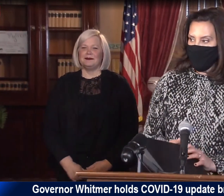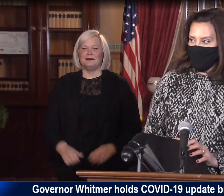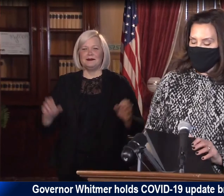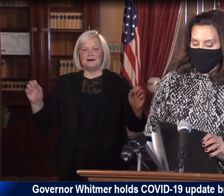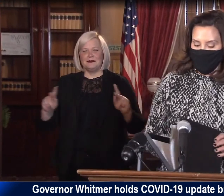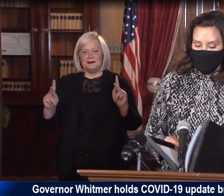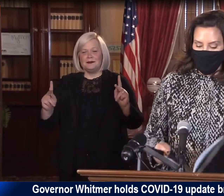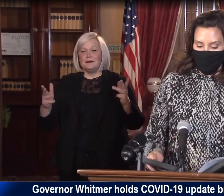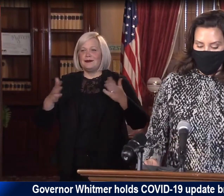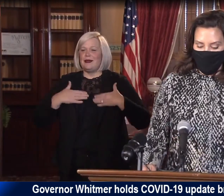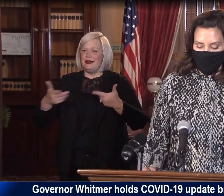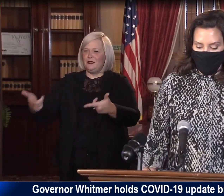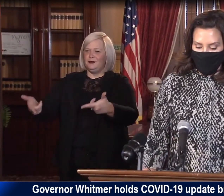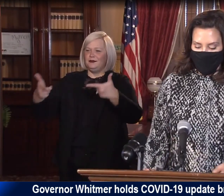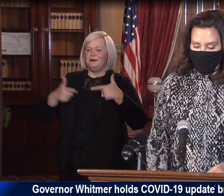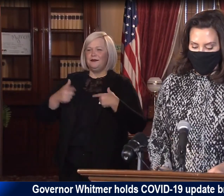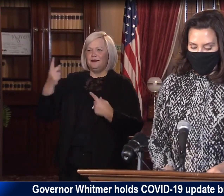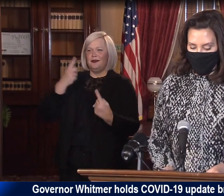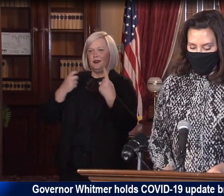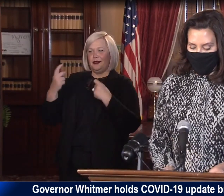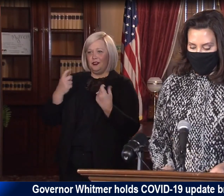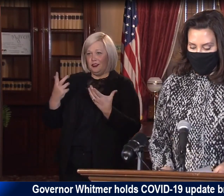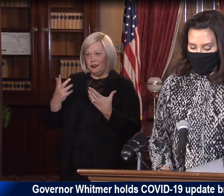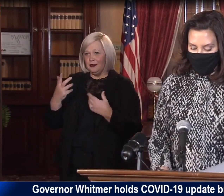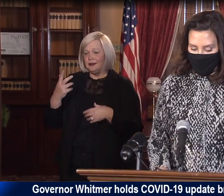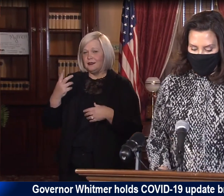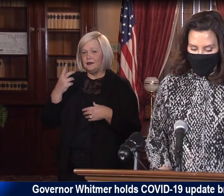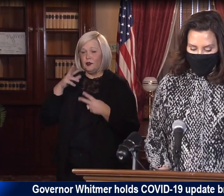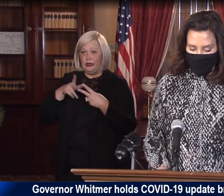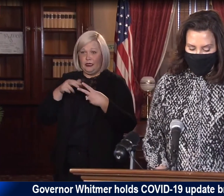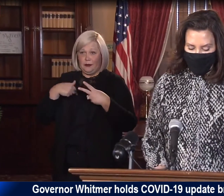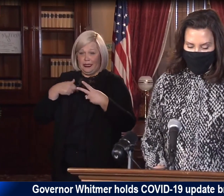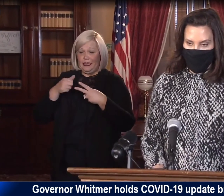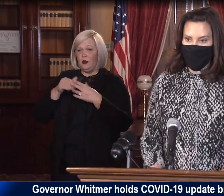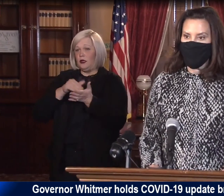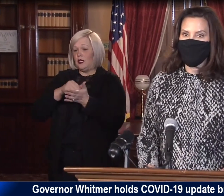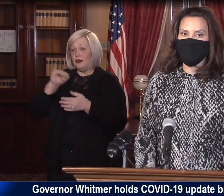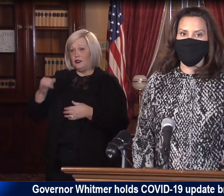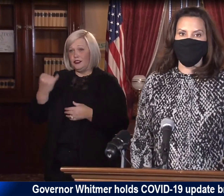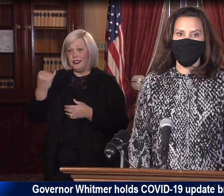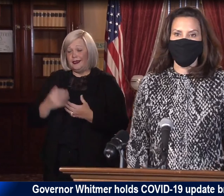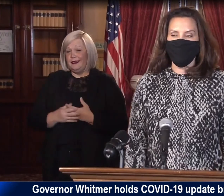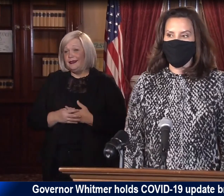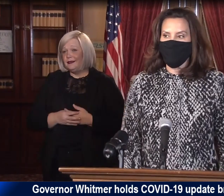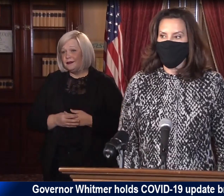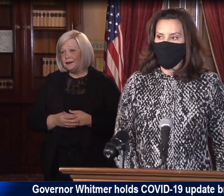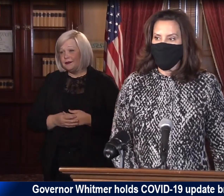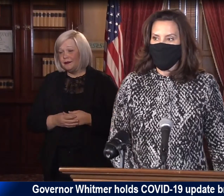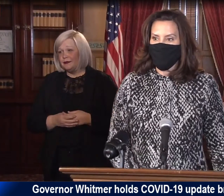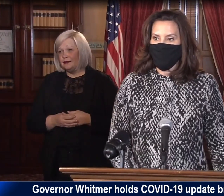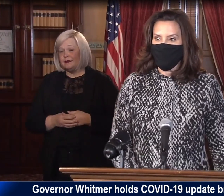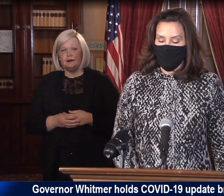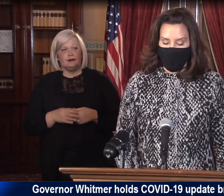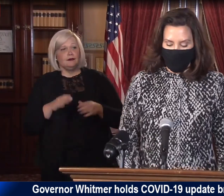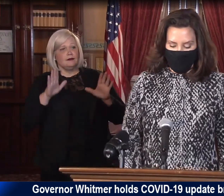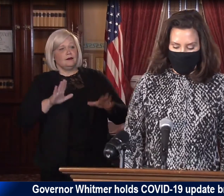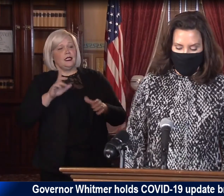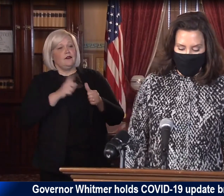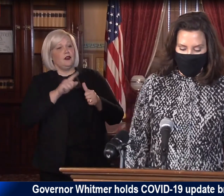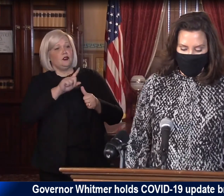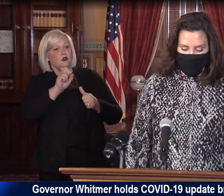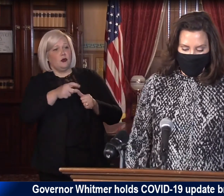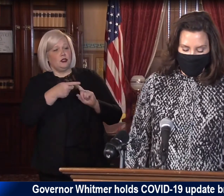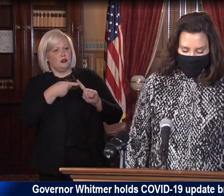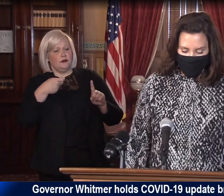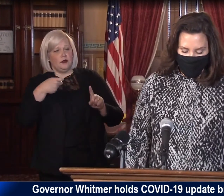All right, happy to open it up for a few questions for either me or Dr. J. All right, great. Governor, the first